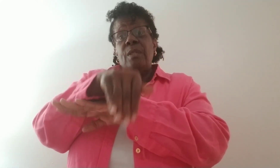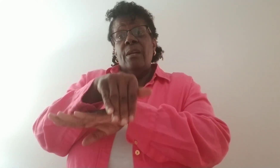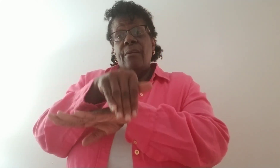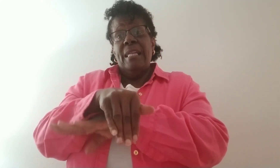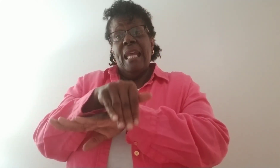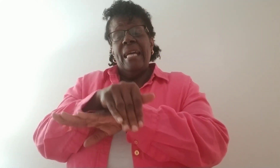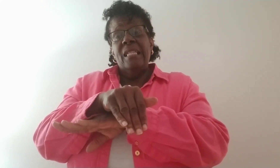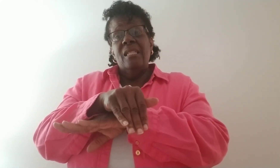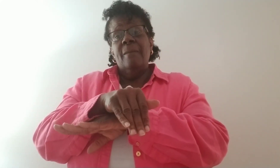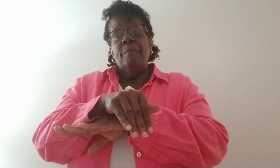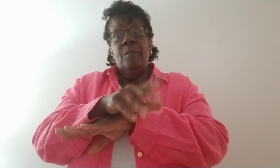or at night,